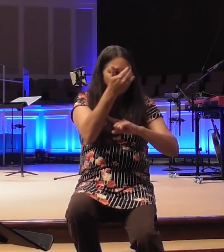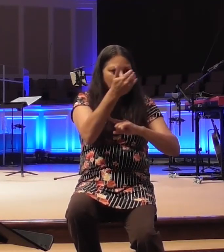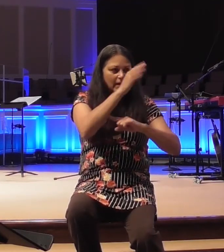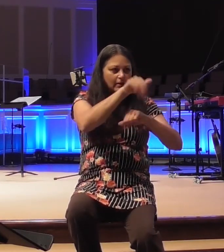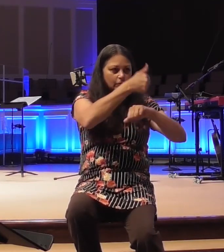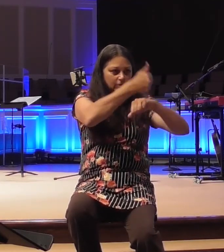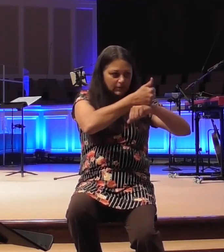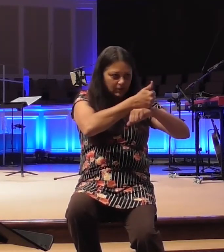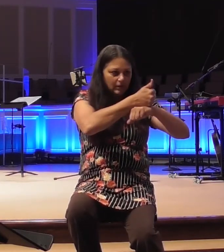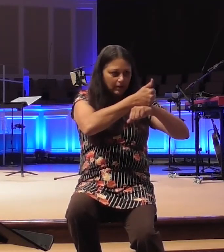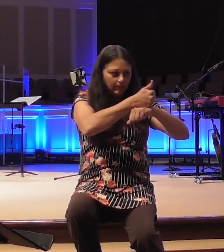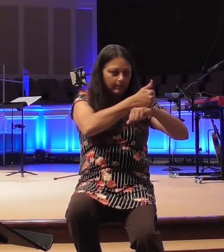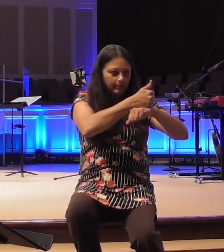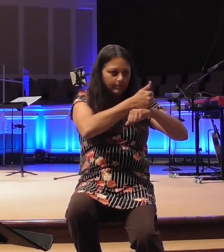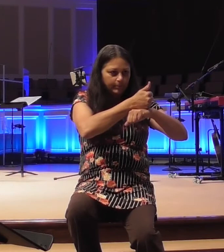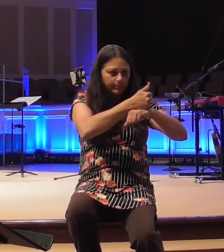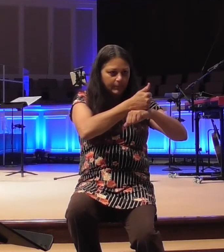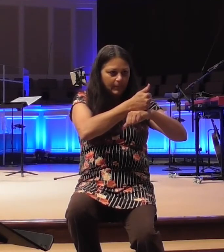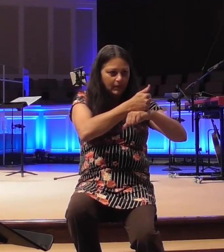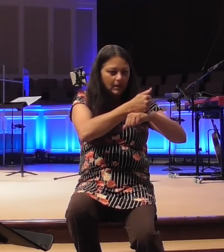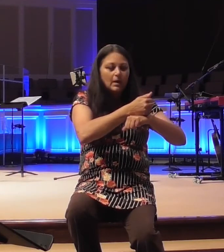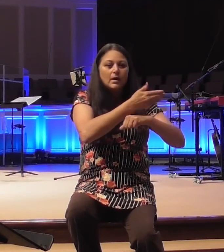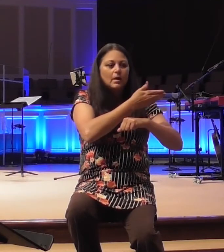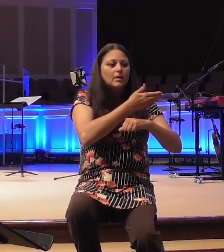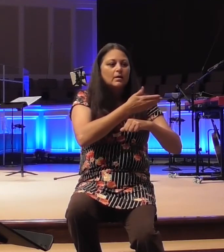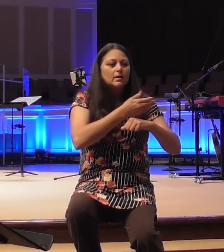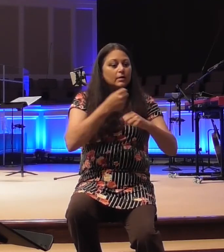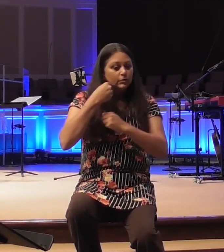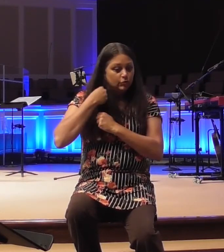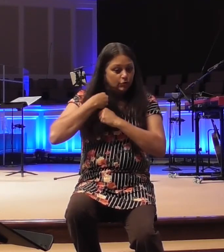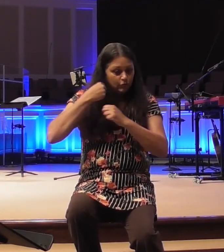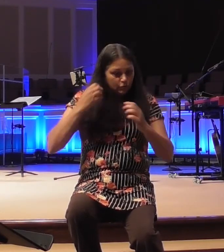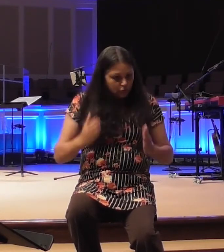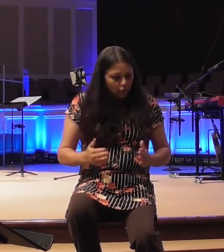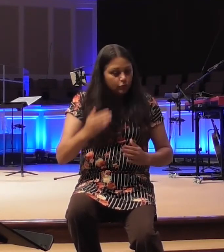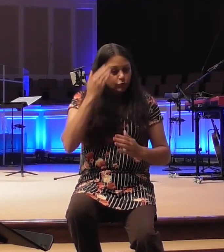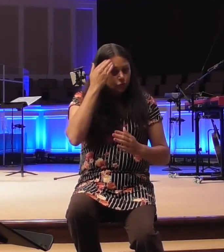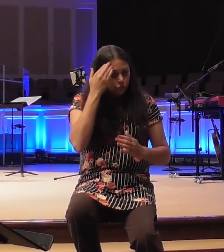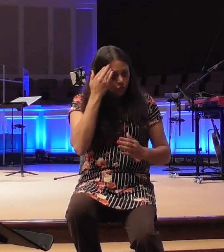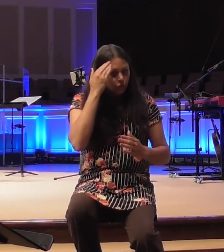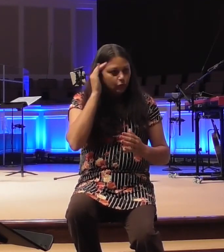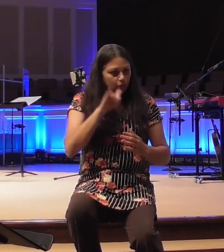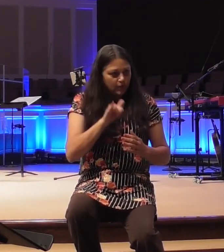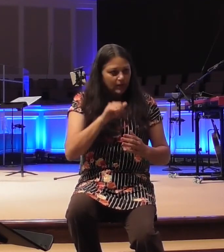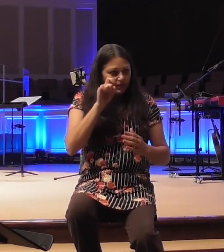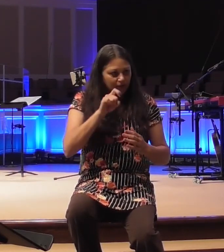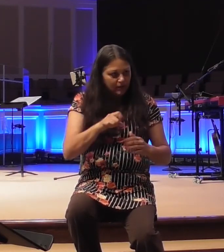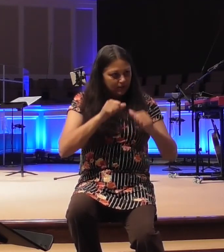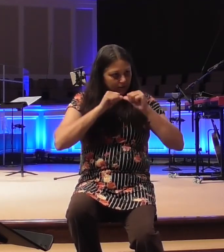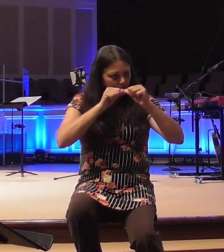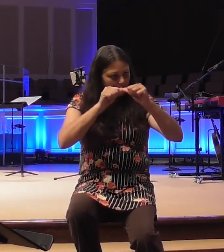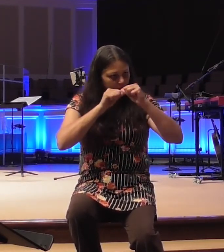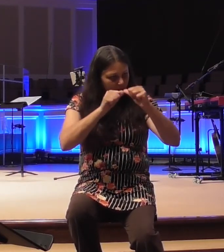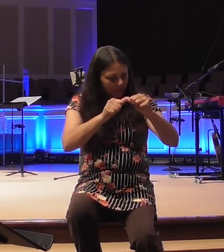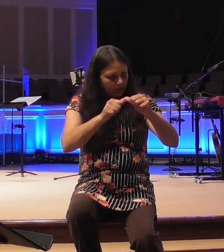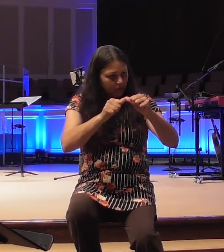done. And they understood that that Stars and Stripes that had nourished the country's memory